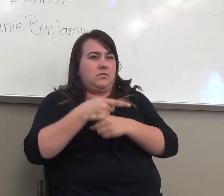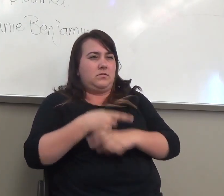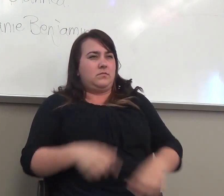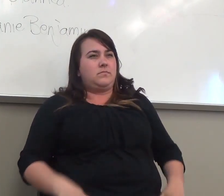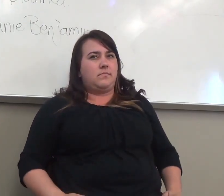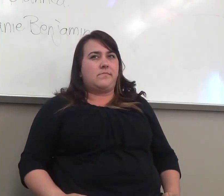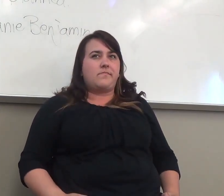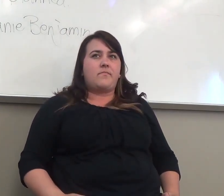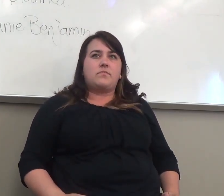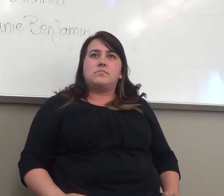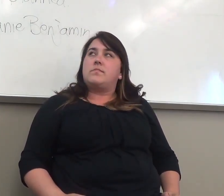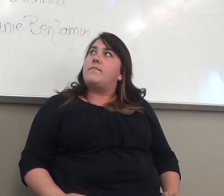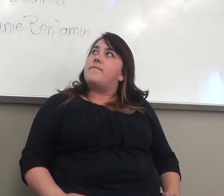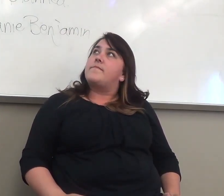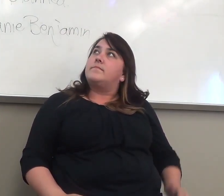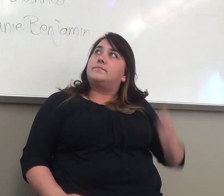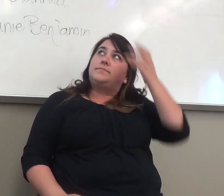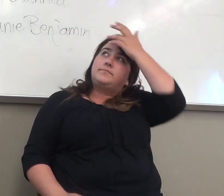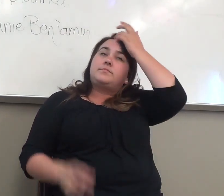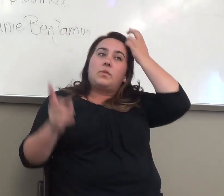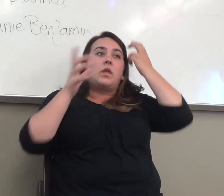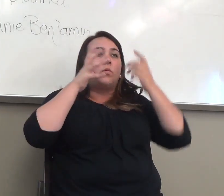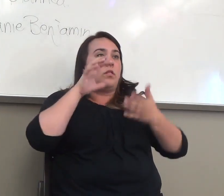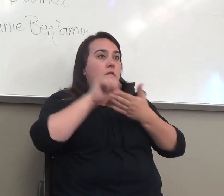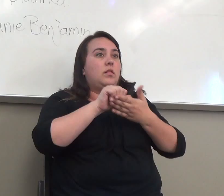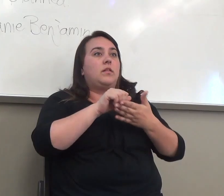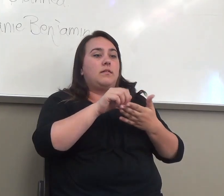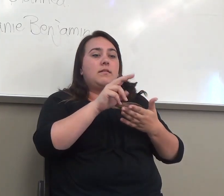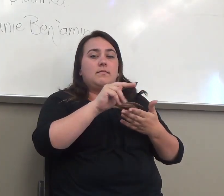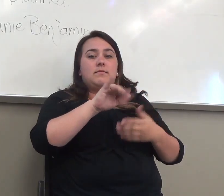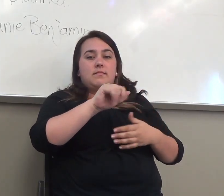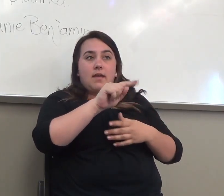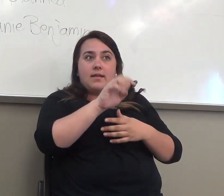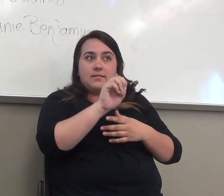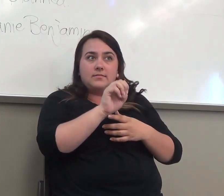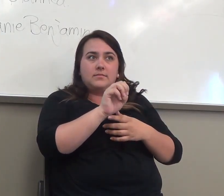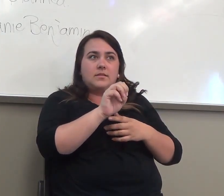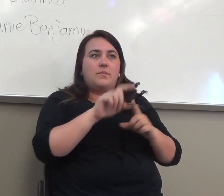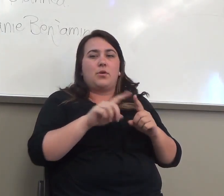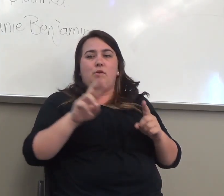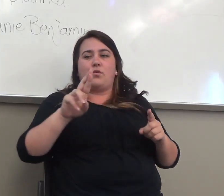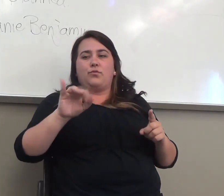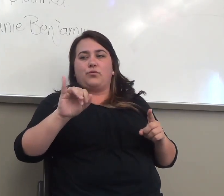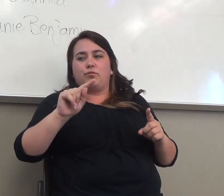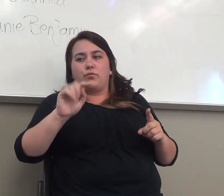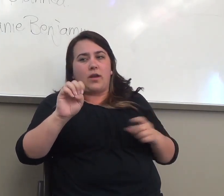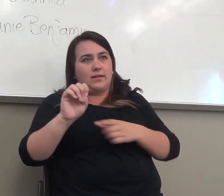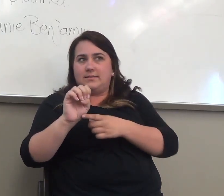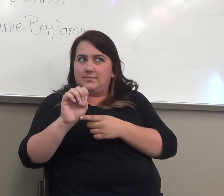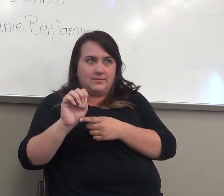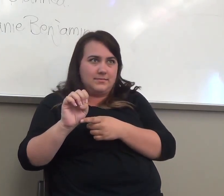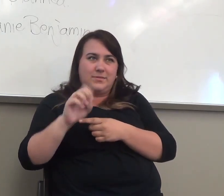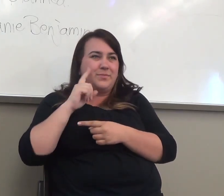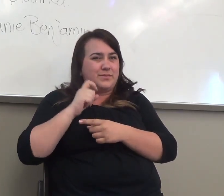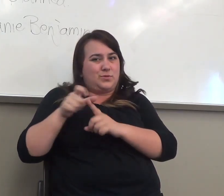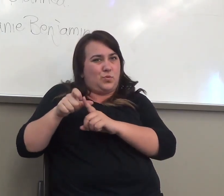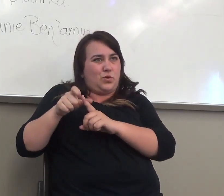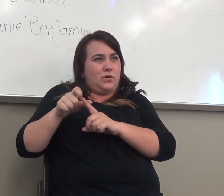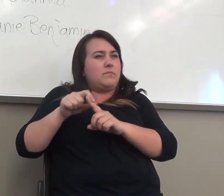so it does catch night, but it doesn't catch right, so be careful of that, right? If we look at this, and I